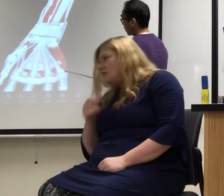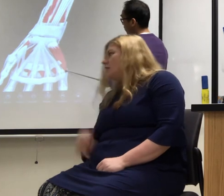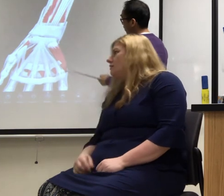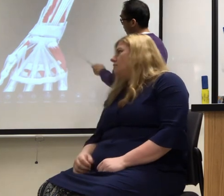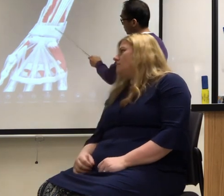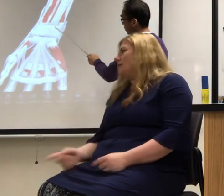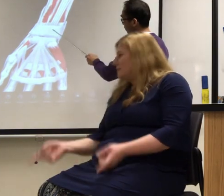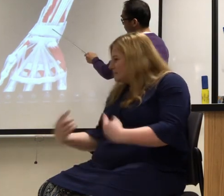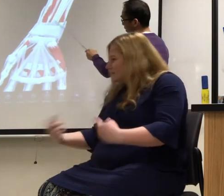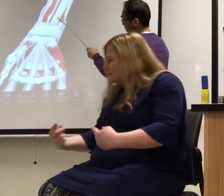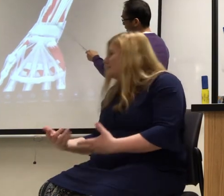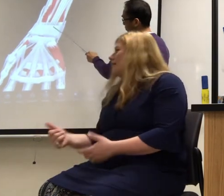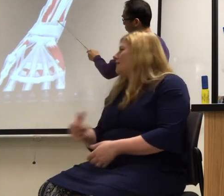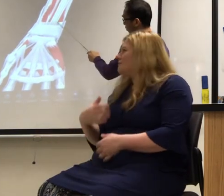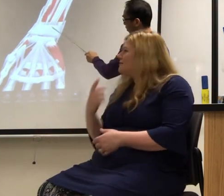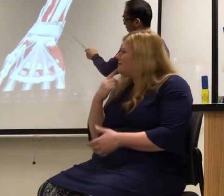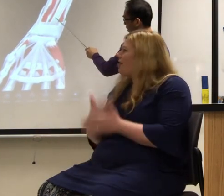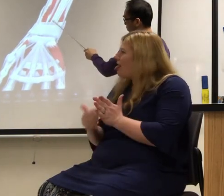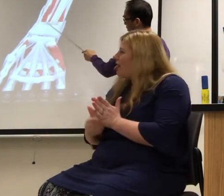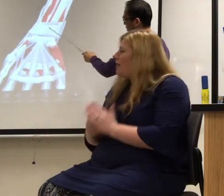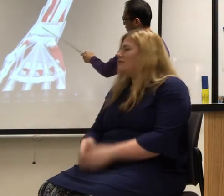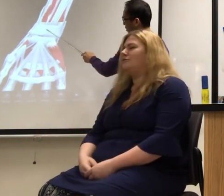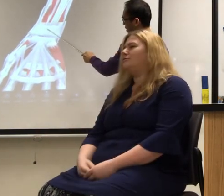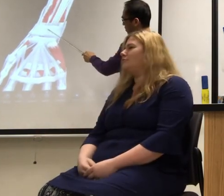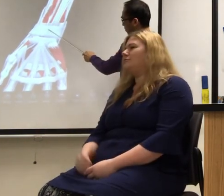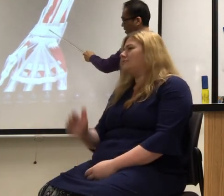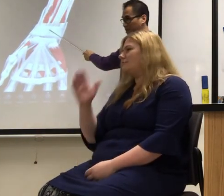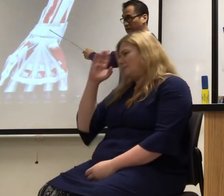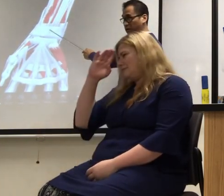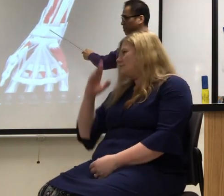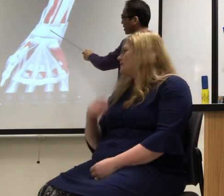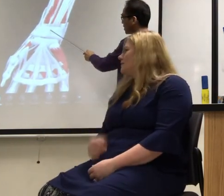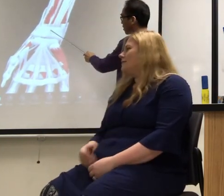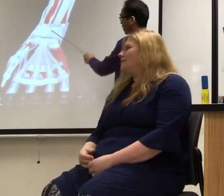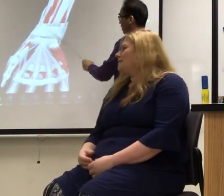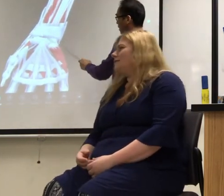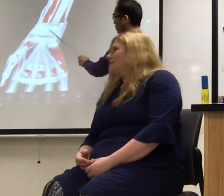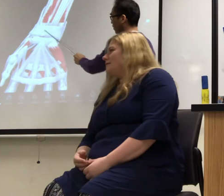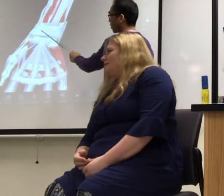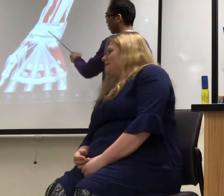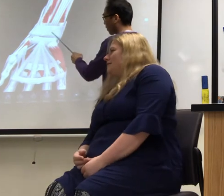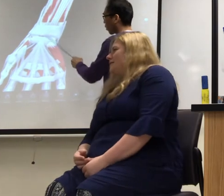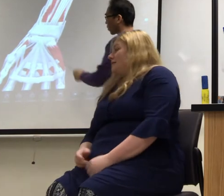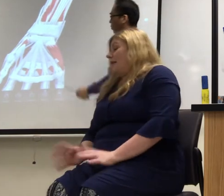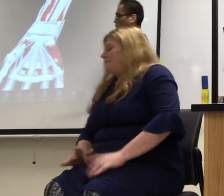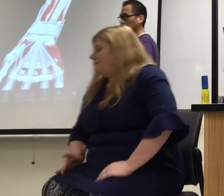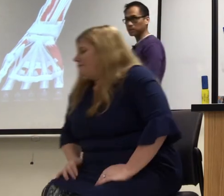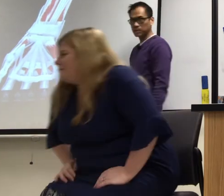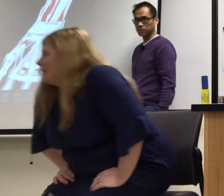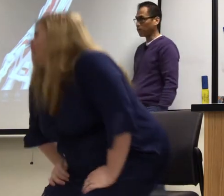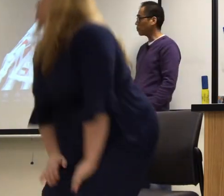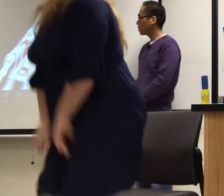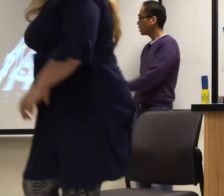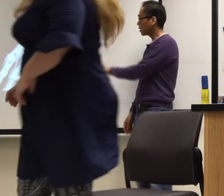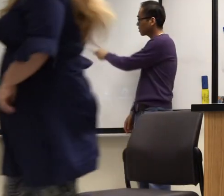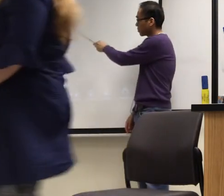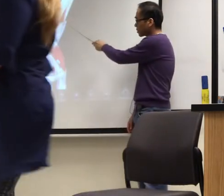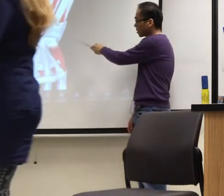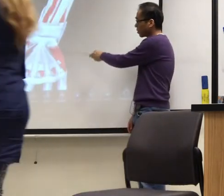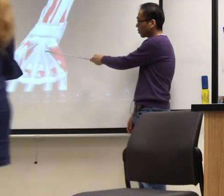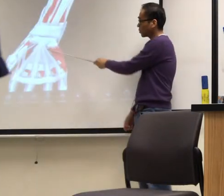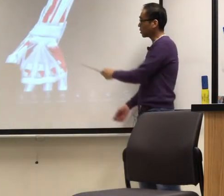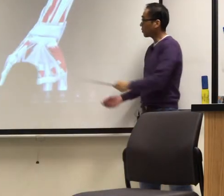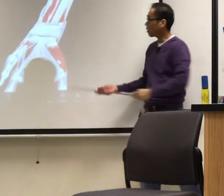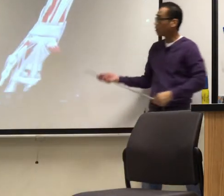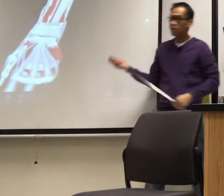to there? So if you do a lot of keyboard work and you irritate the median nerve that's there, that's what they call the carpal tunnel syndrome, because there's